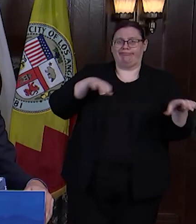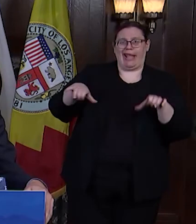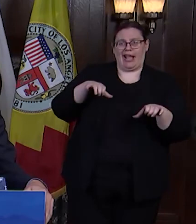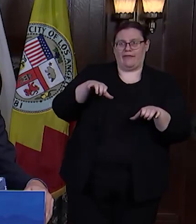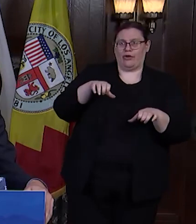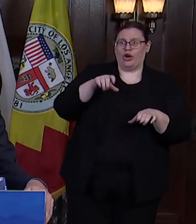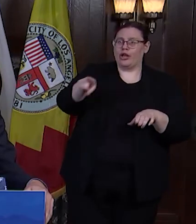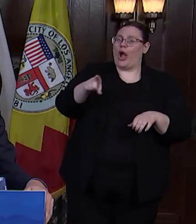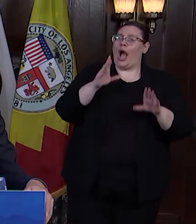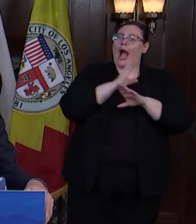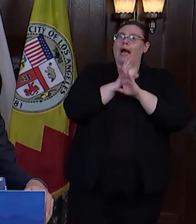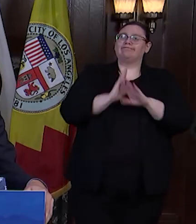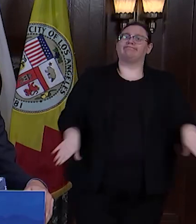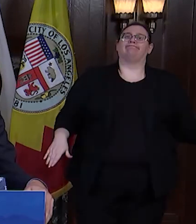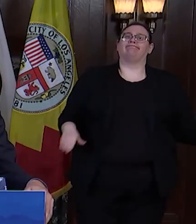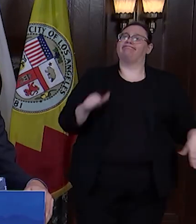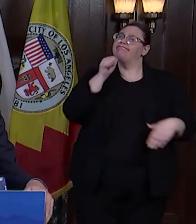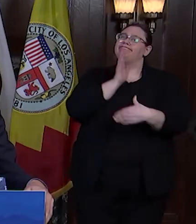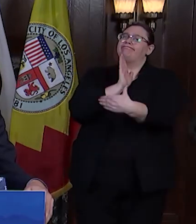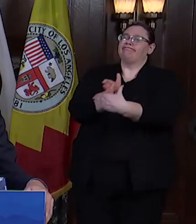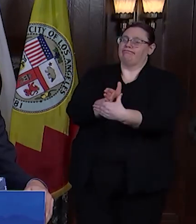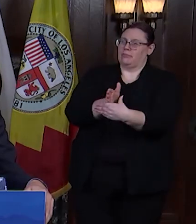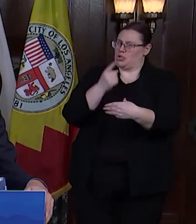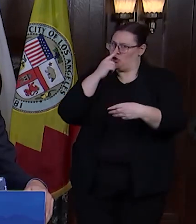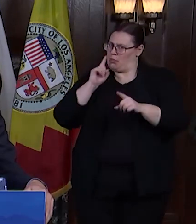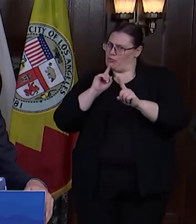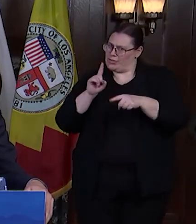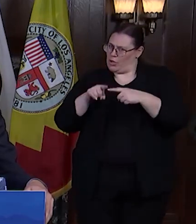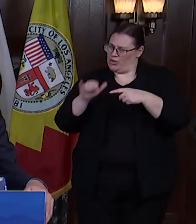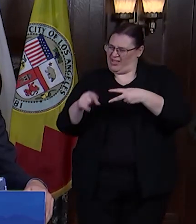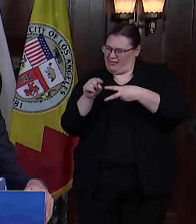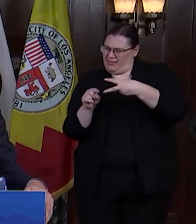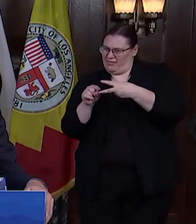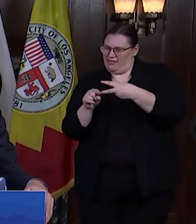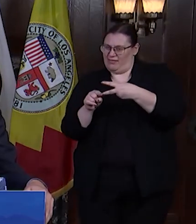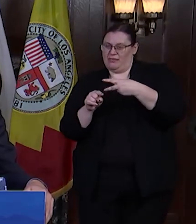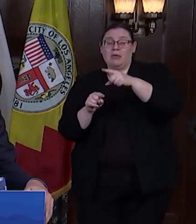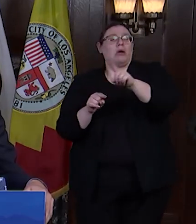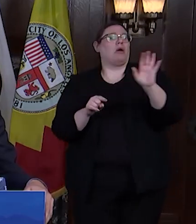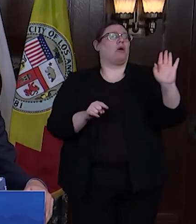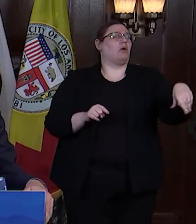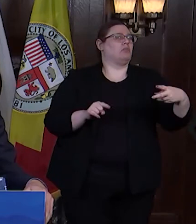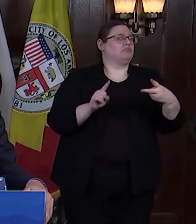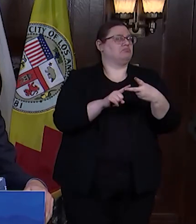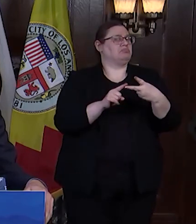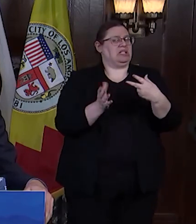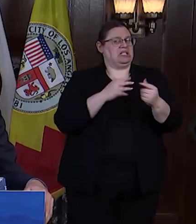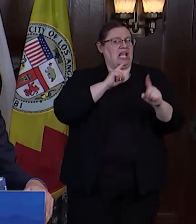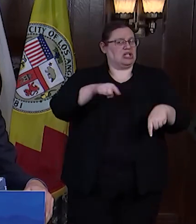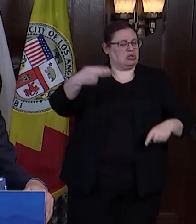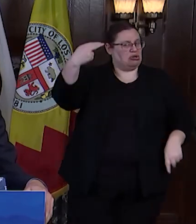did nothing to stop it. I'm just wondering if you can respond to that allegation as well. Easy on the second one. Categorically no.